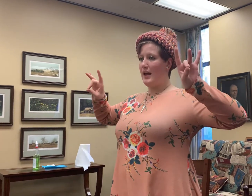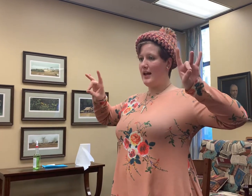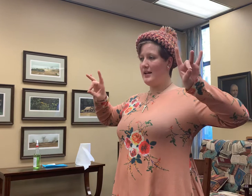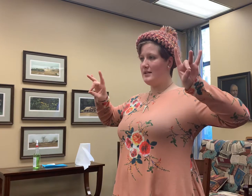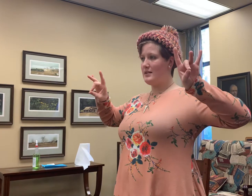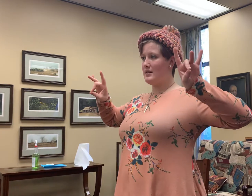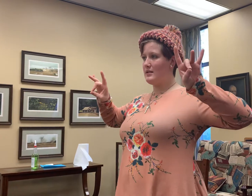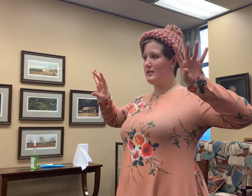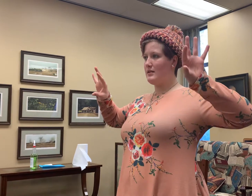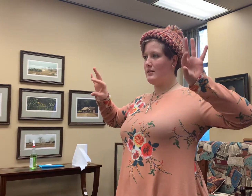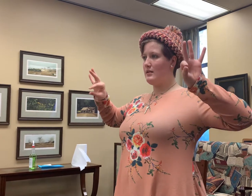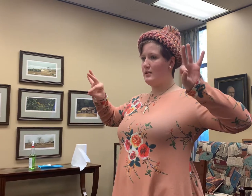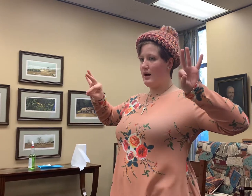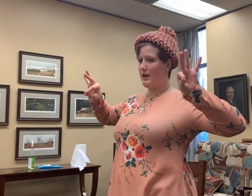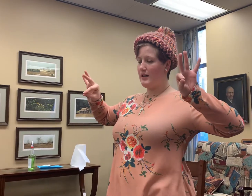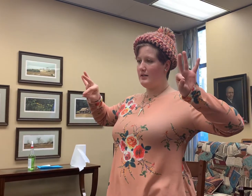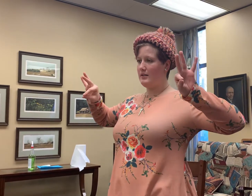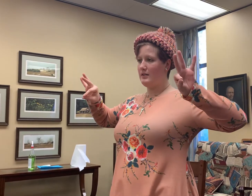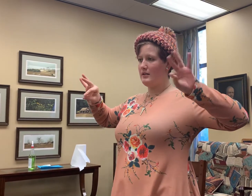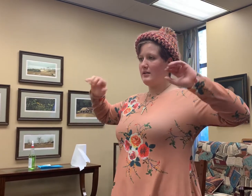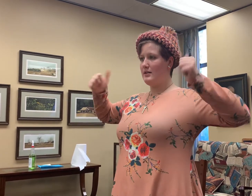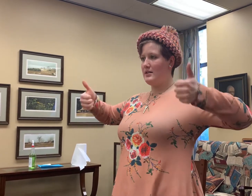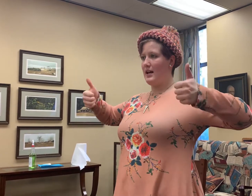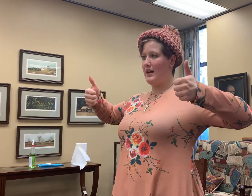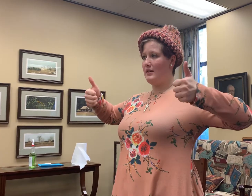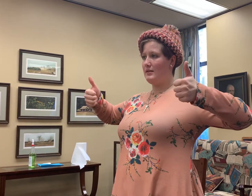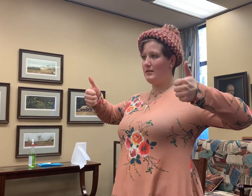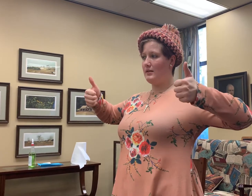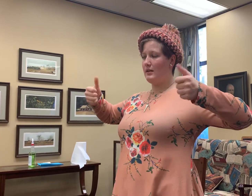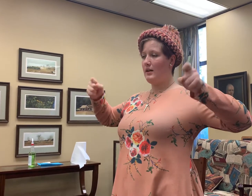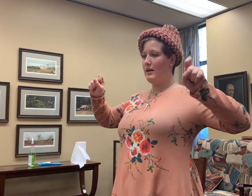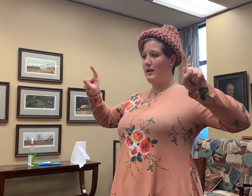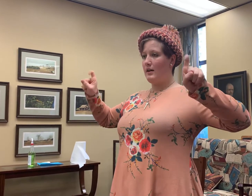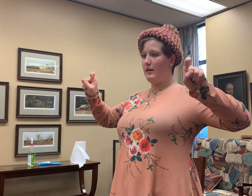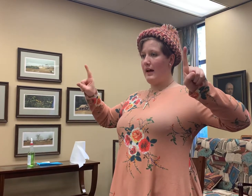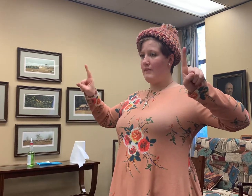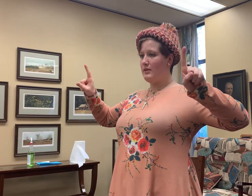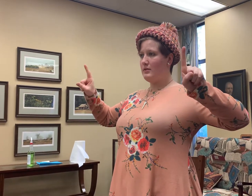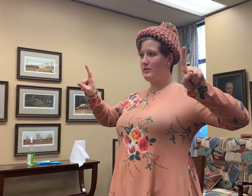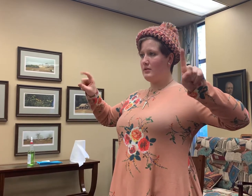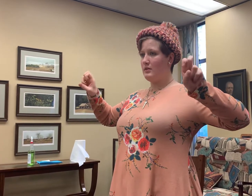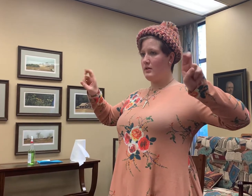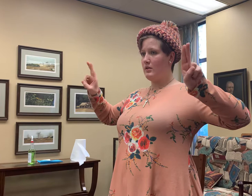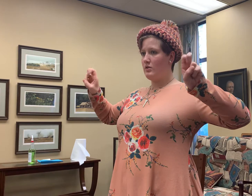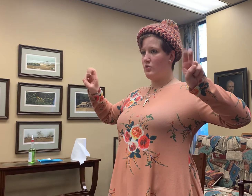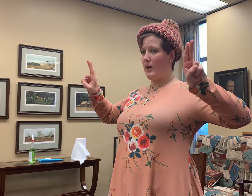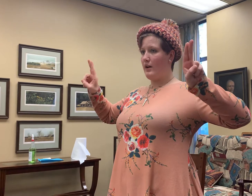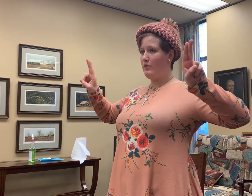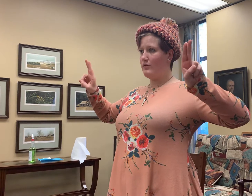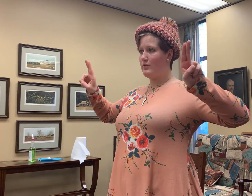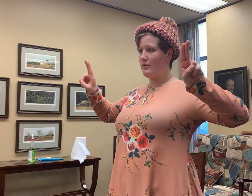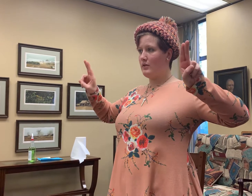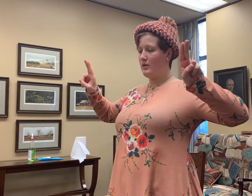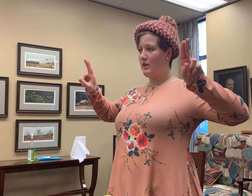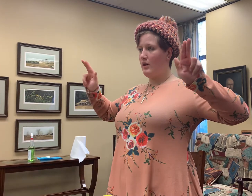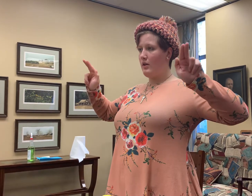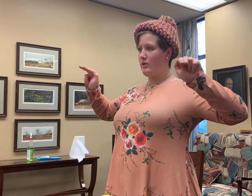8, 9, 10, 11, 12,